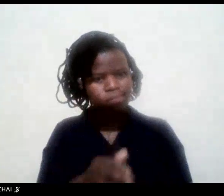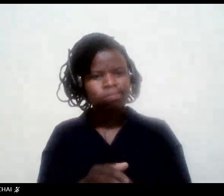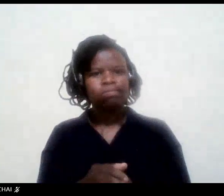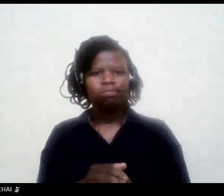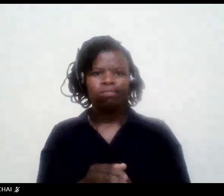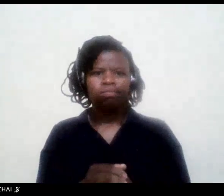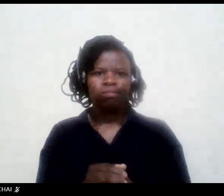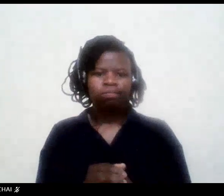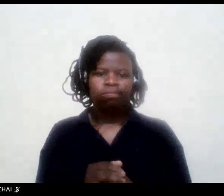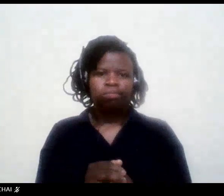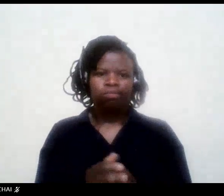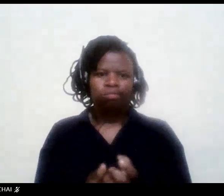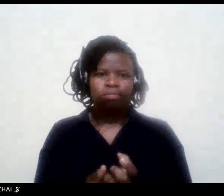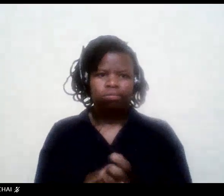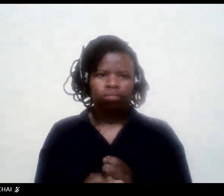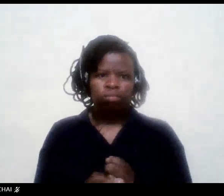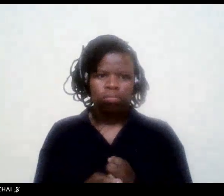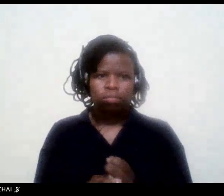All